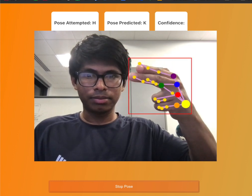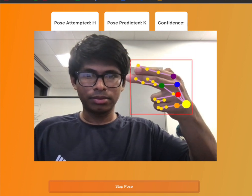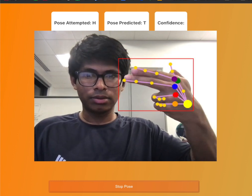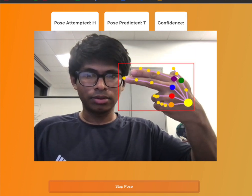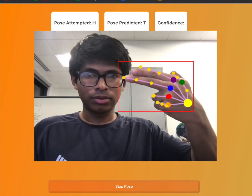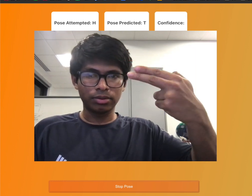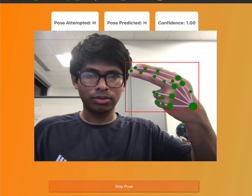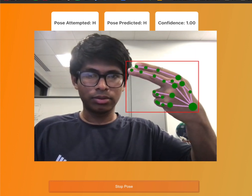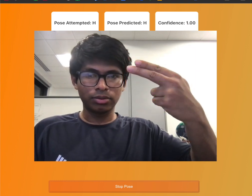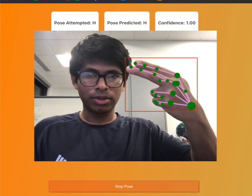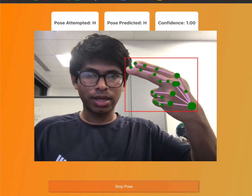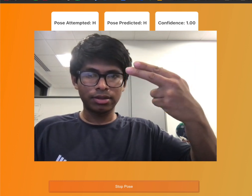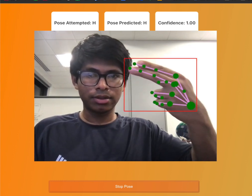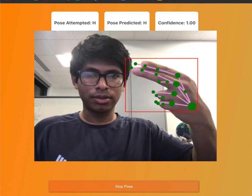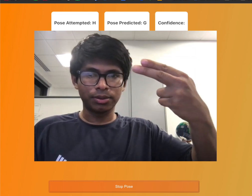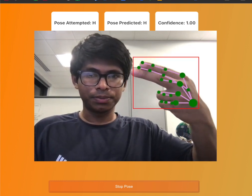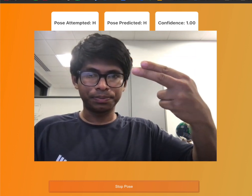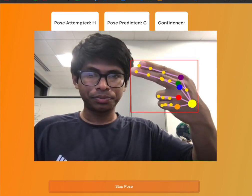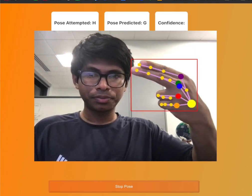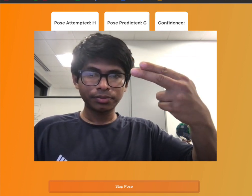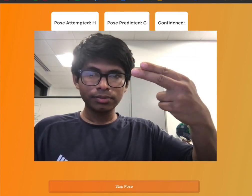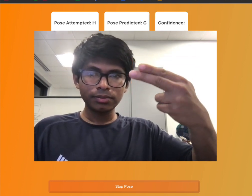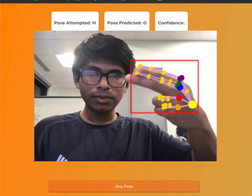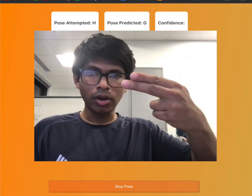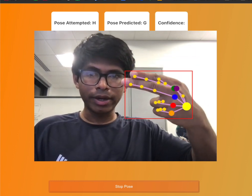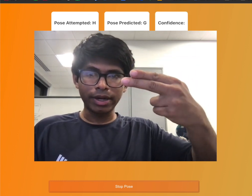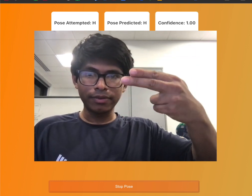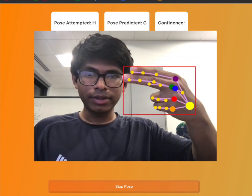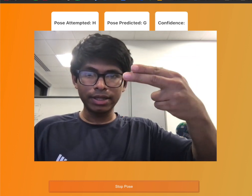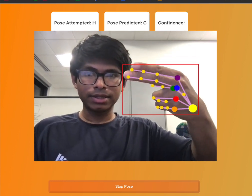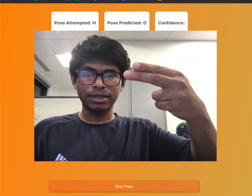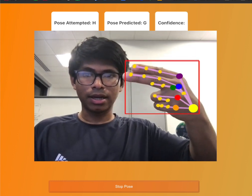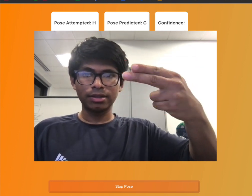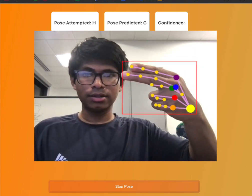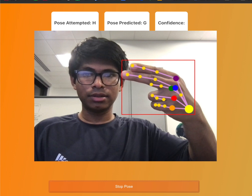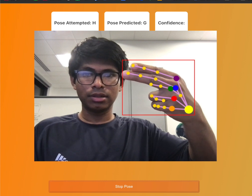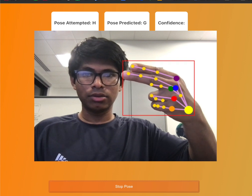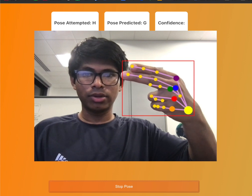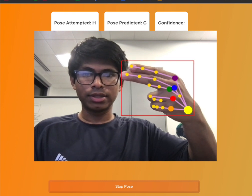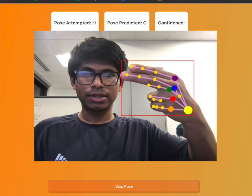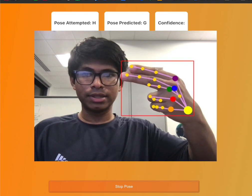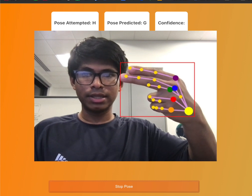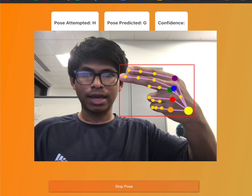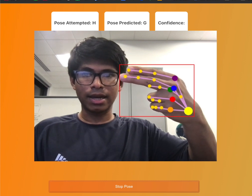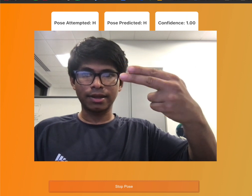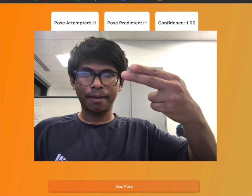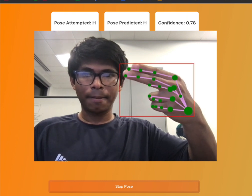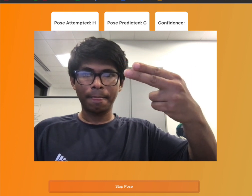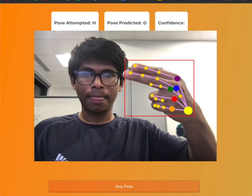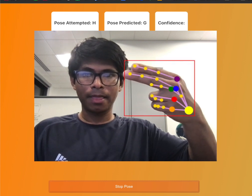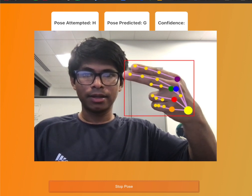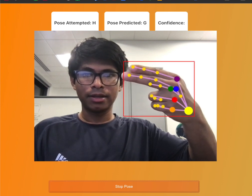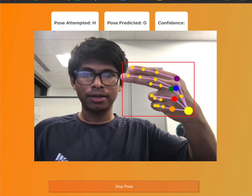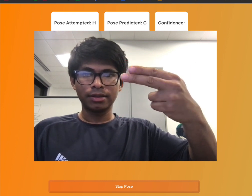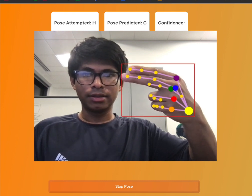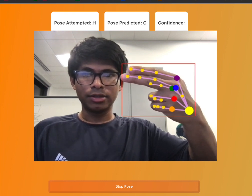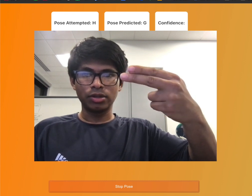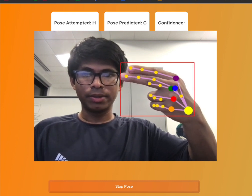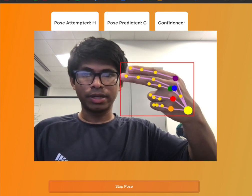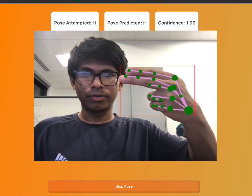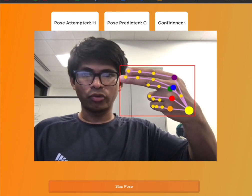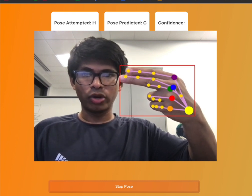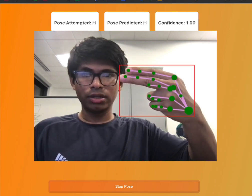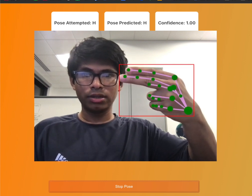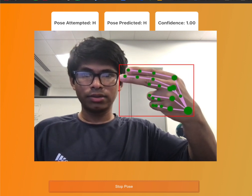have to do that. So when everything is done, you can see that this